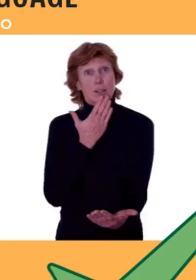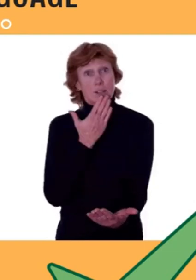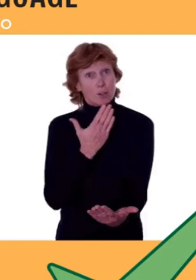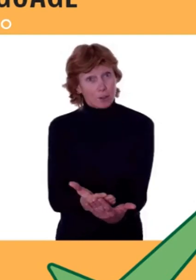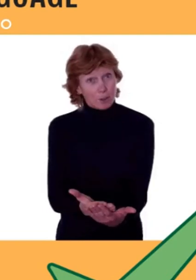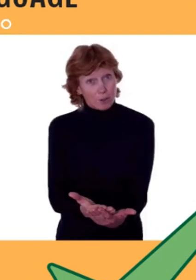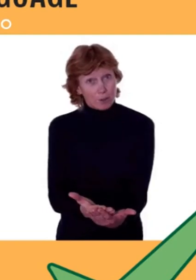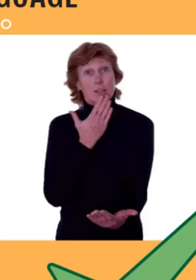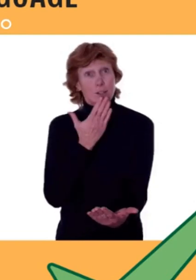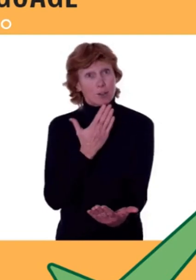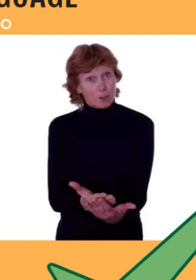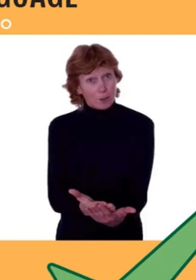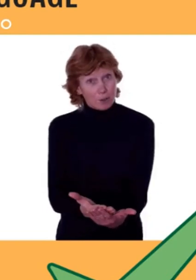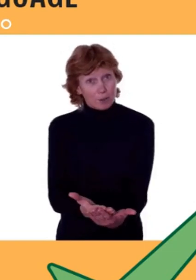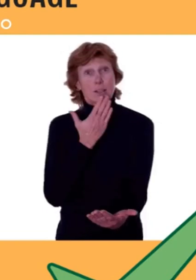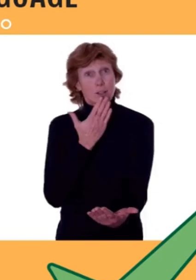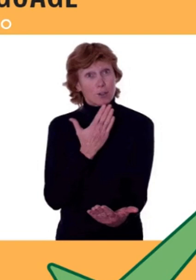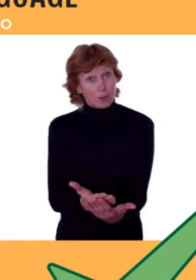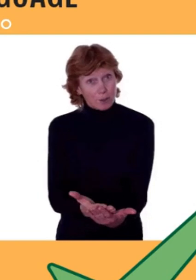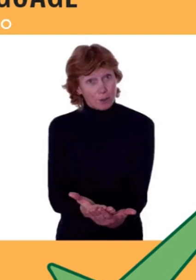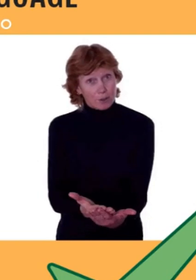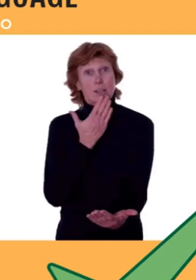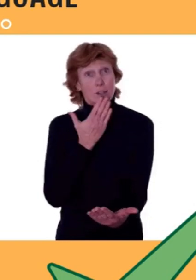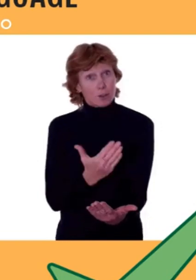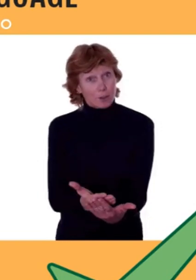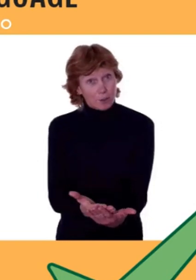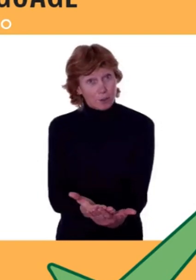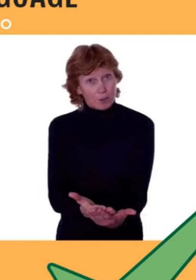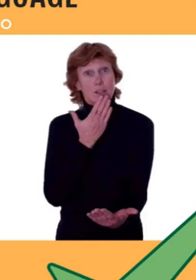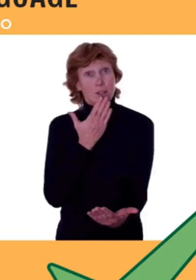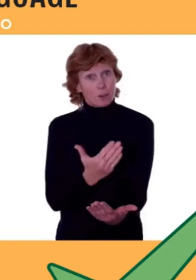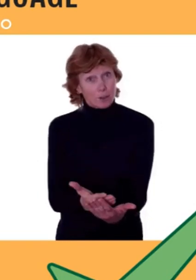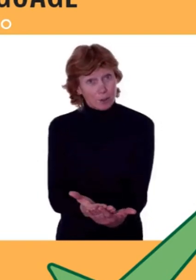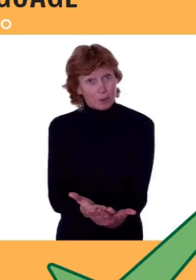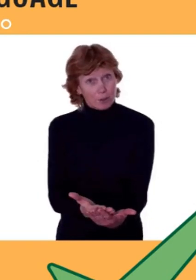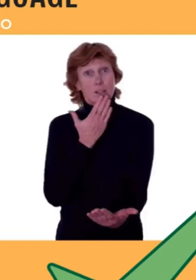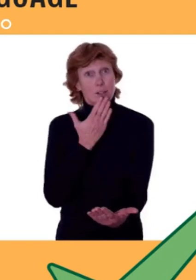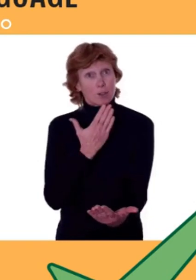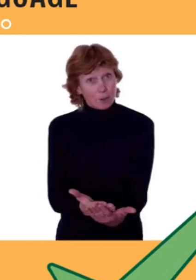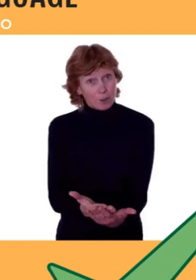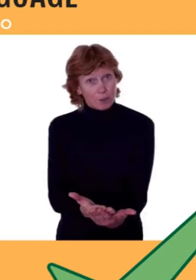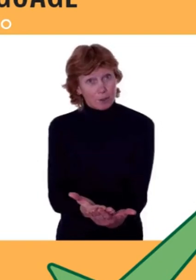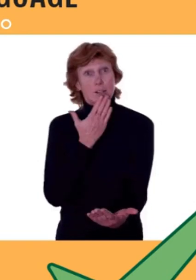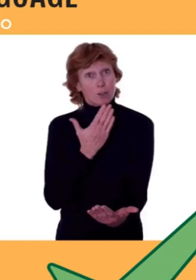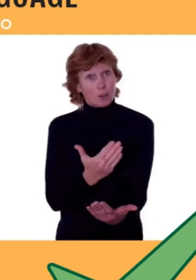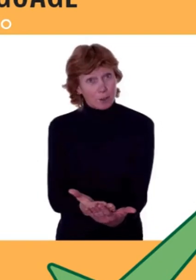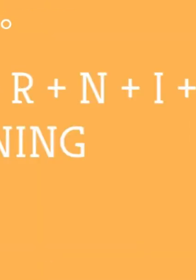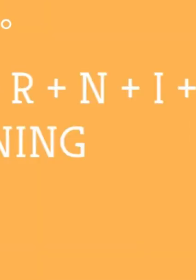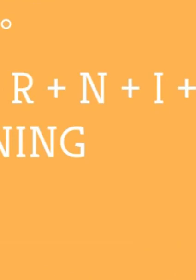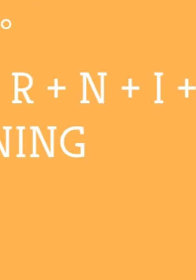It's not simply spelled out using the alphabets of sign language. Then